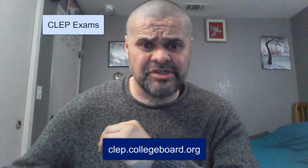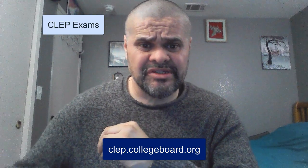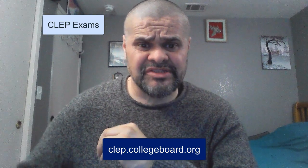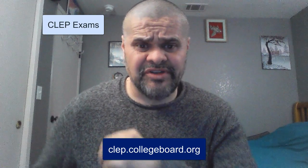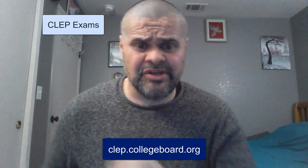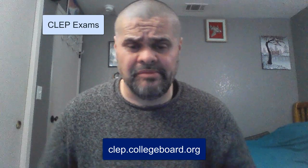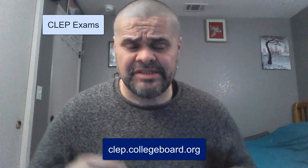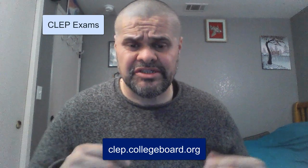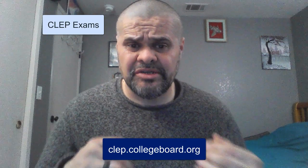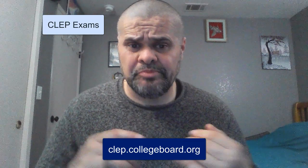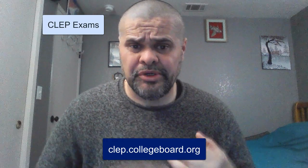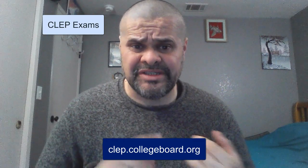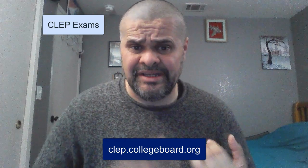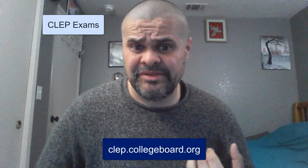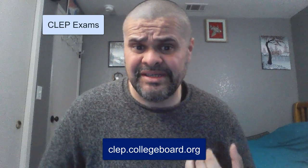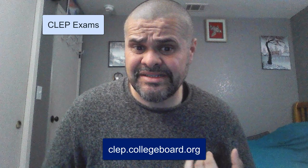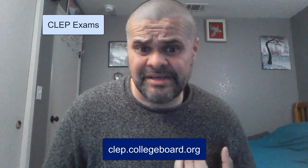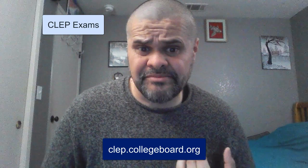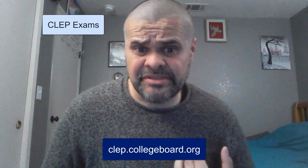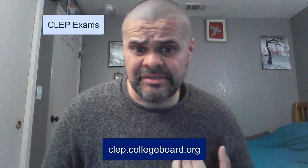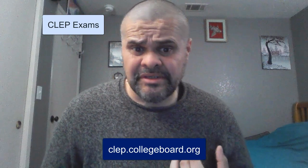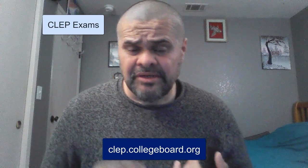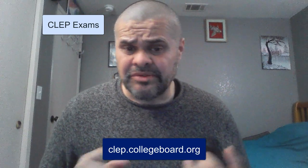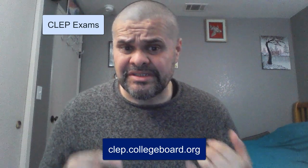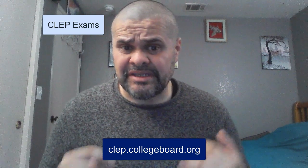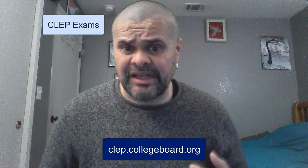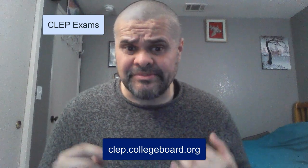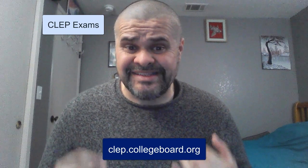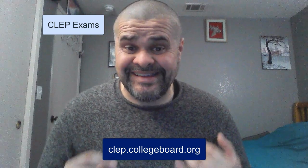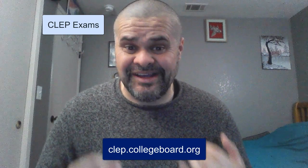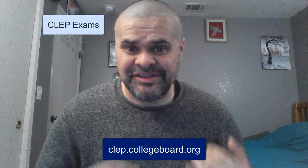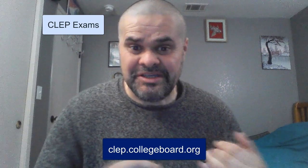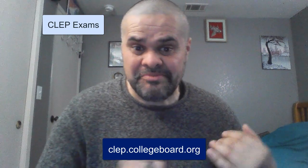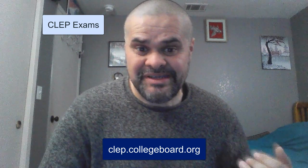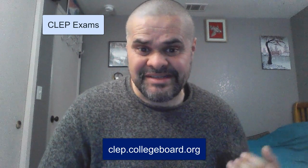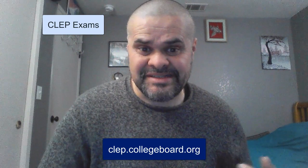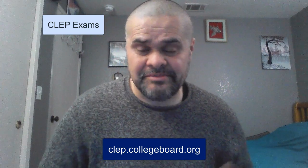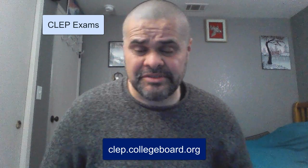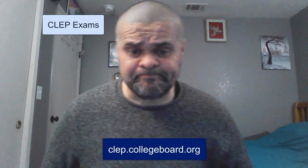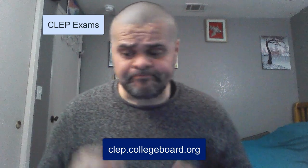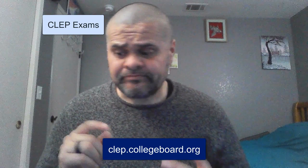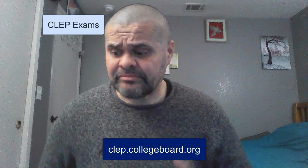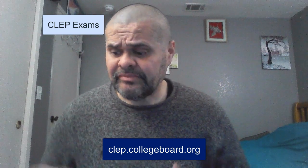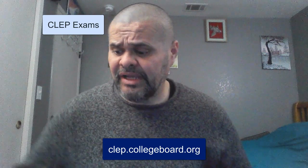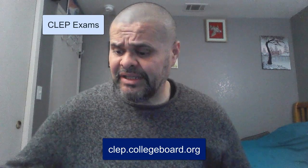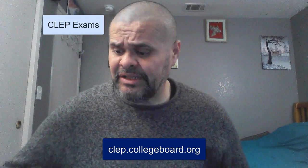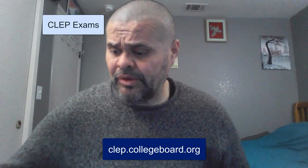description of this video, I'm actually going to put the name of the exams, which is CLEP, CLEP exams, and then the